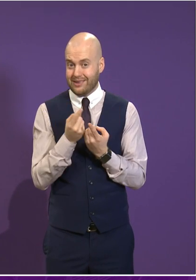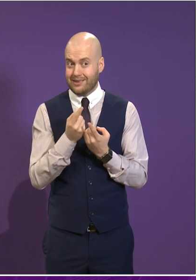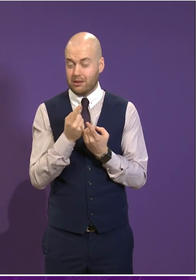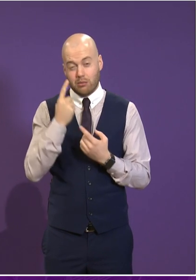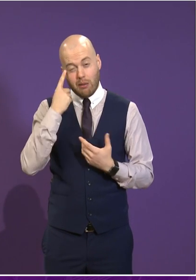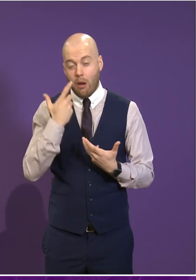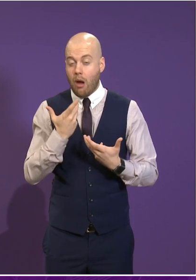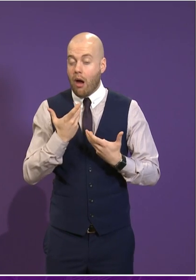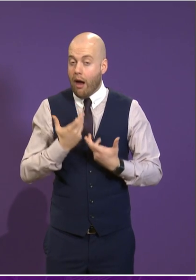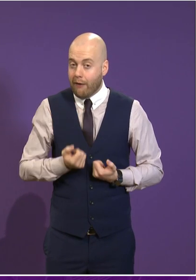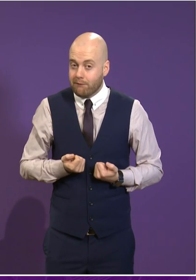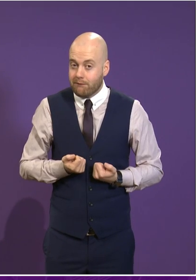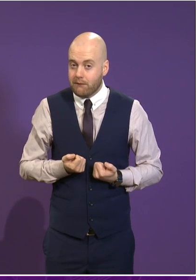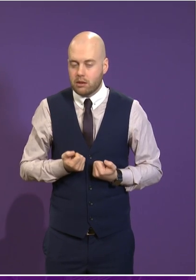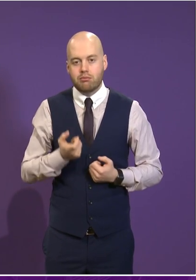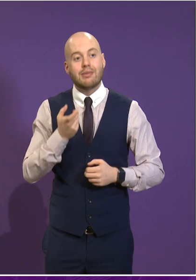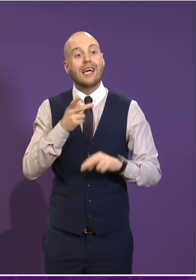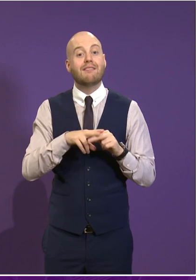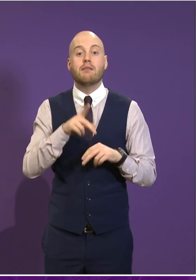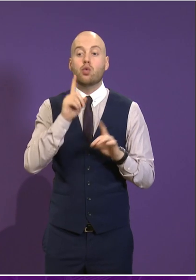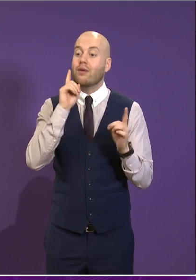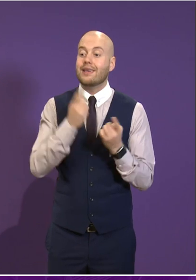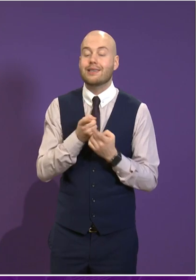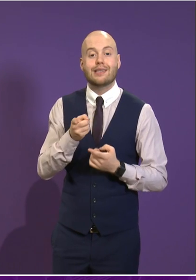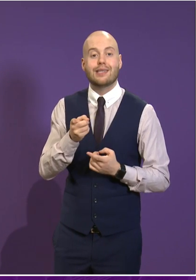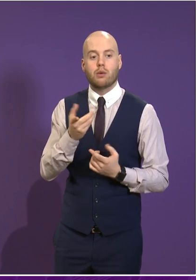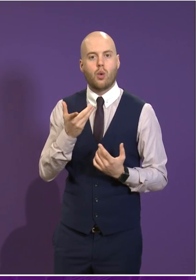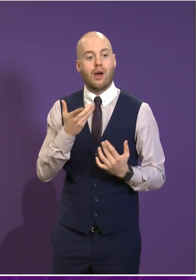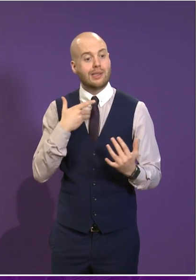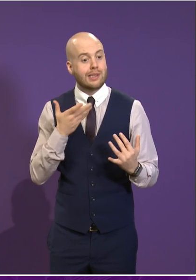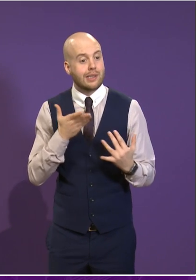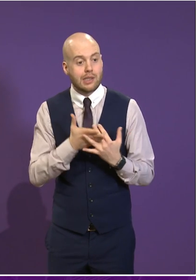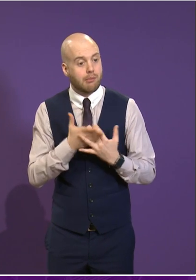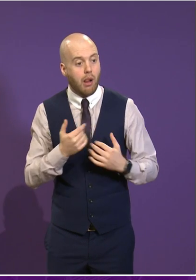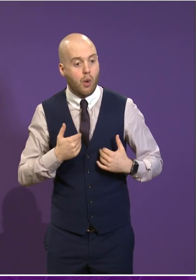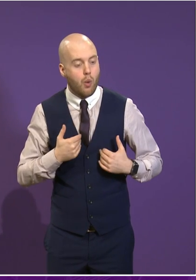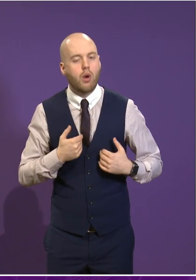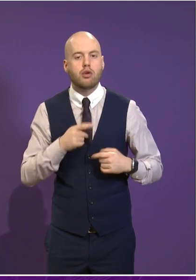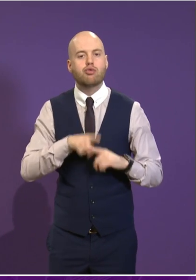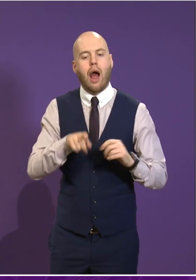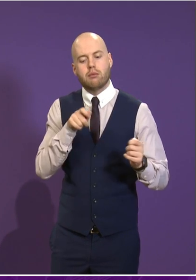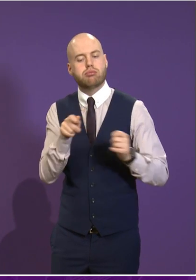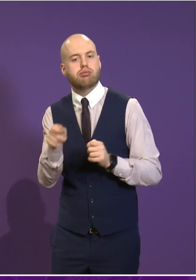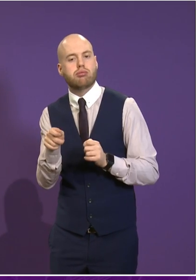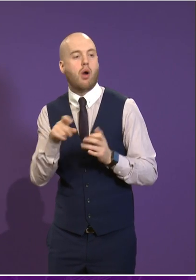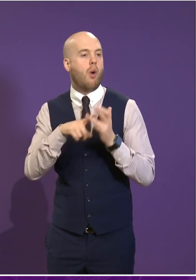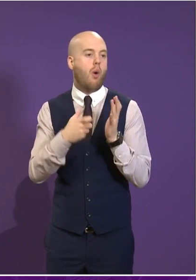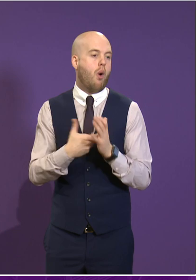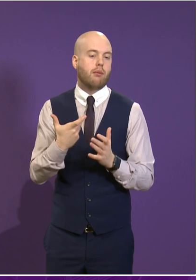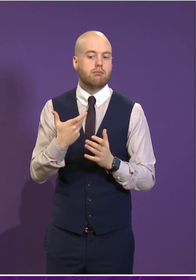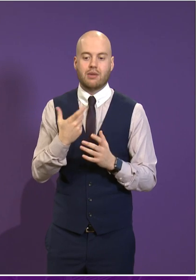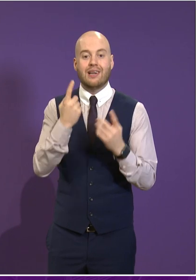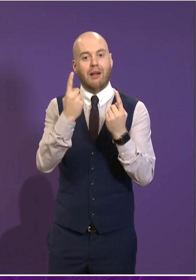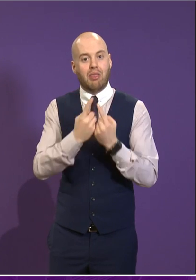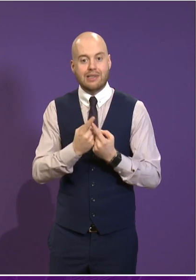whole estate isn't accessible and can't be made accessible straight away, then they're making sure that things are located in the parts